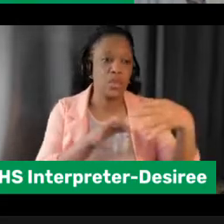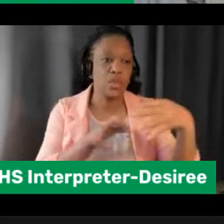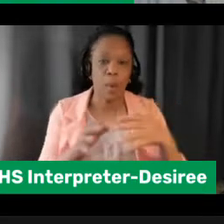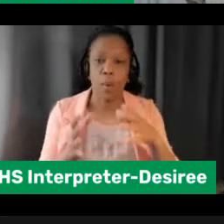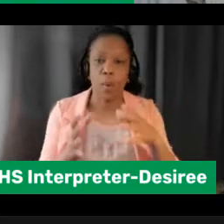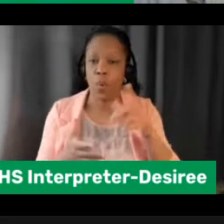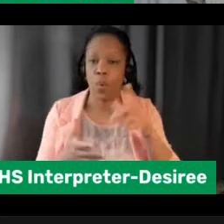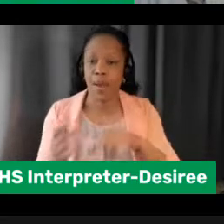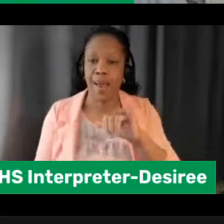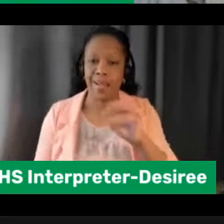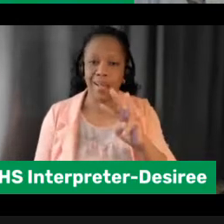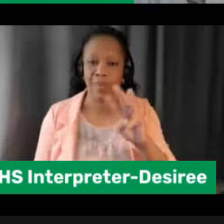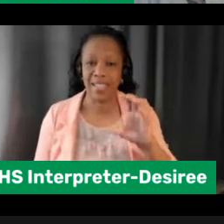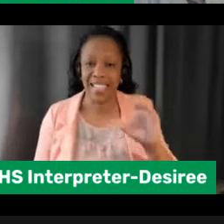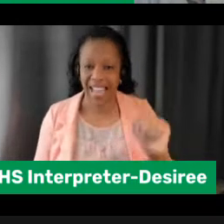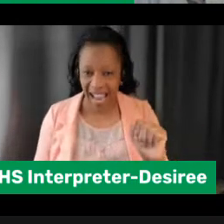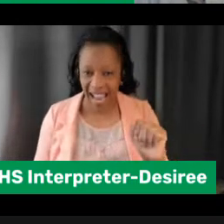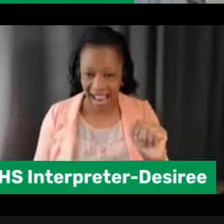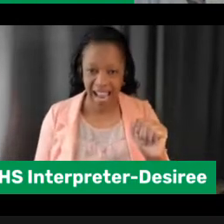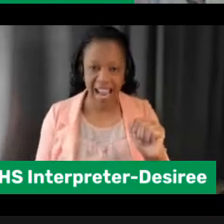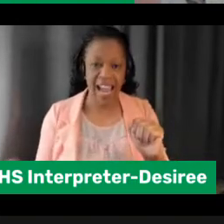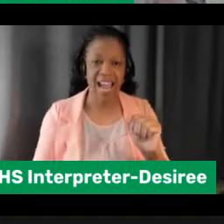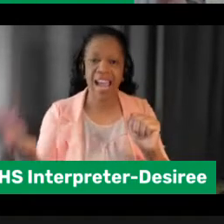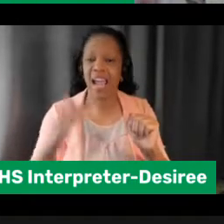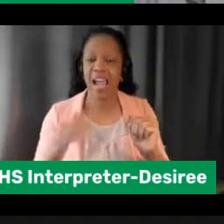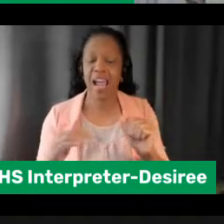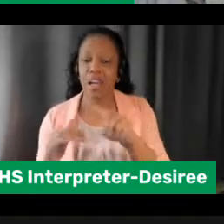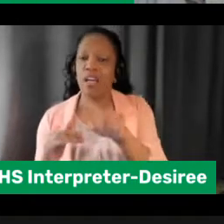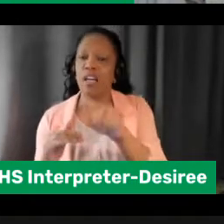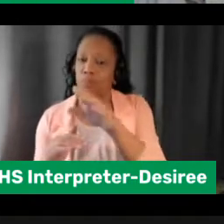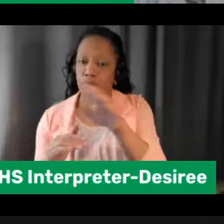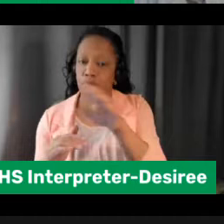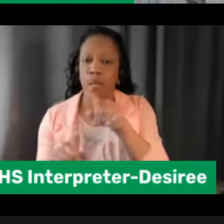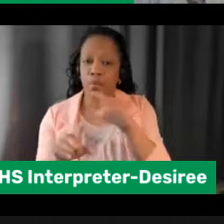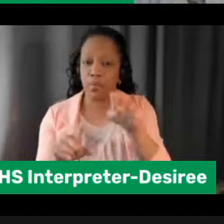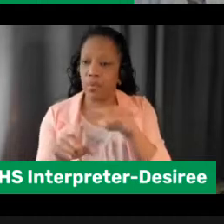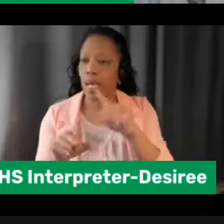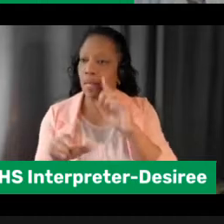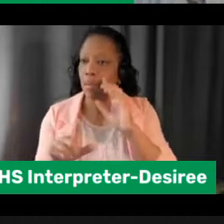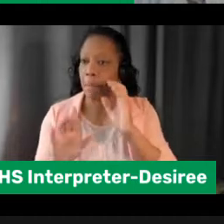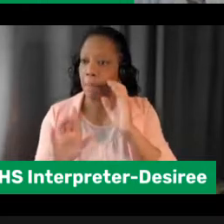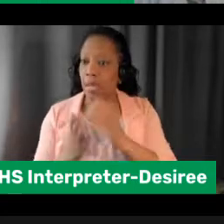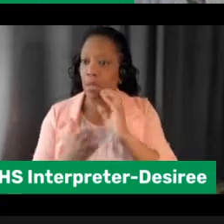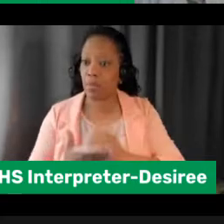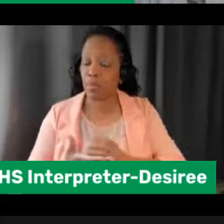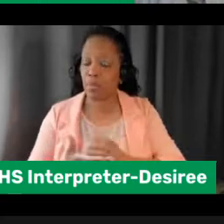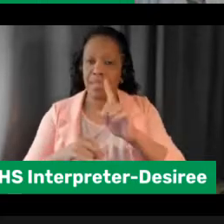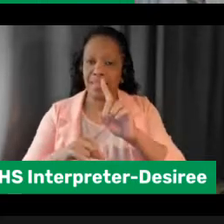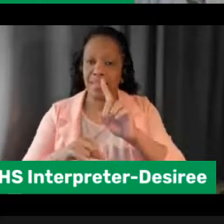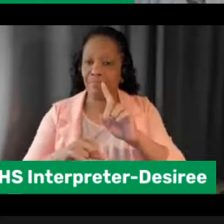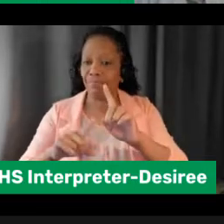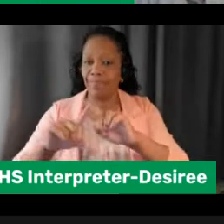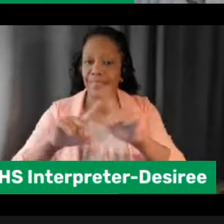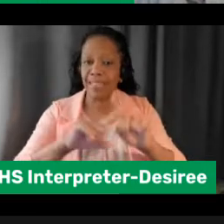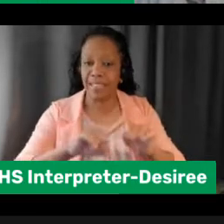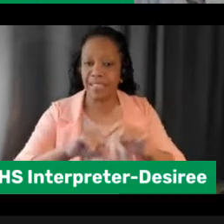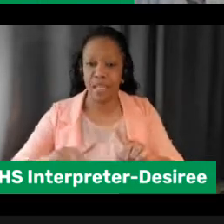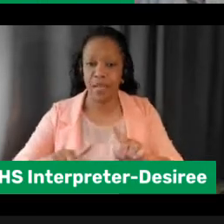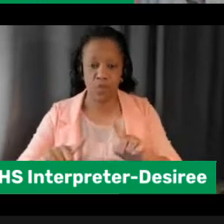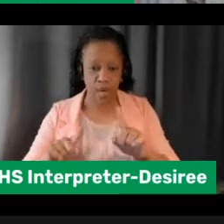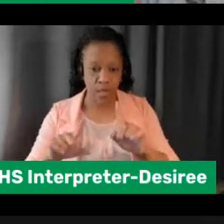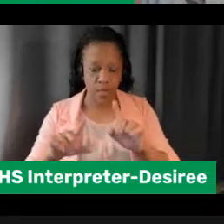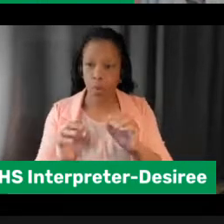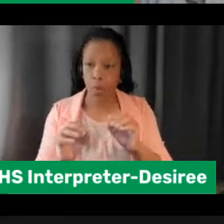is building a worker cooperative. Centro de Trabajadores Unidos has been building worker cooperatives for, I